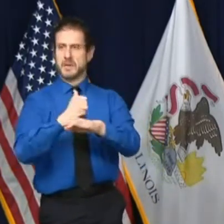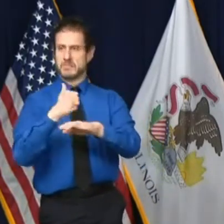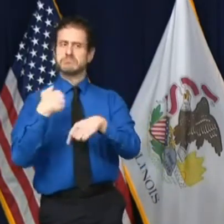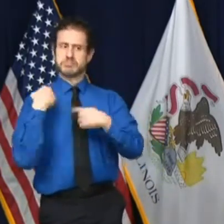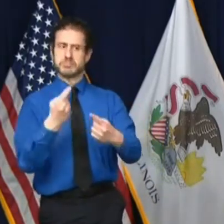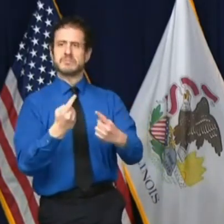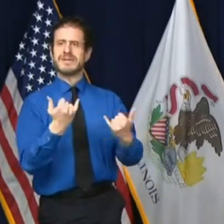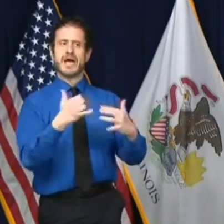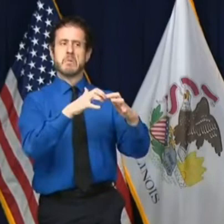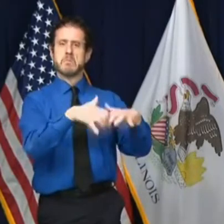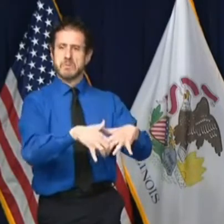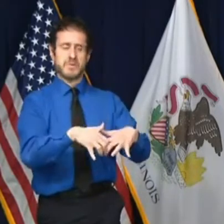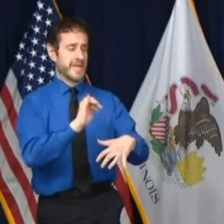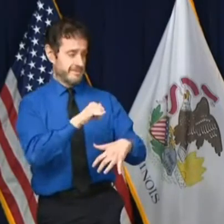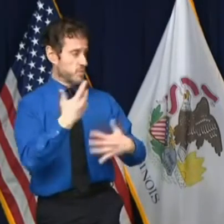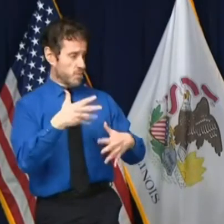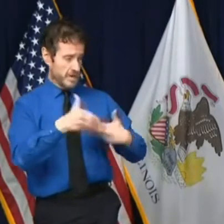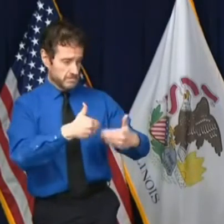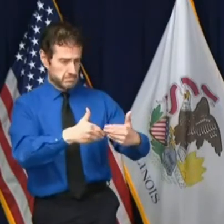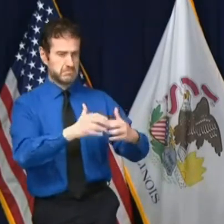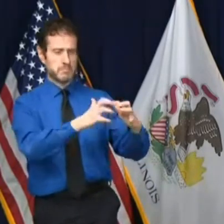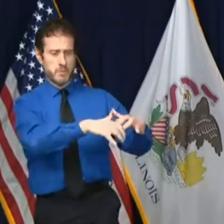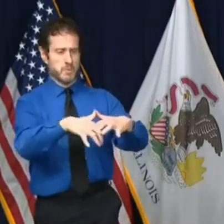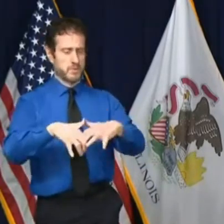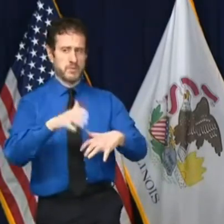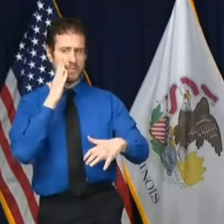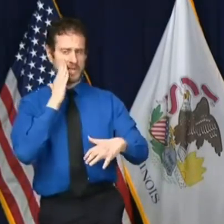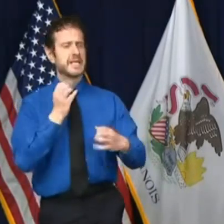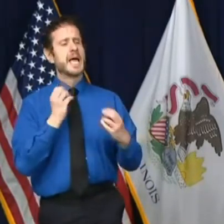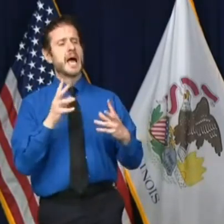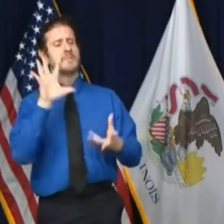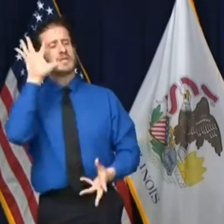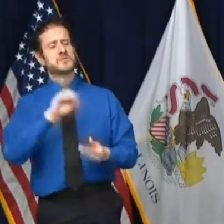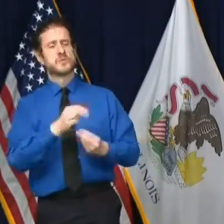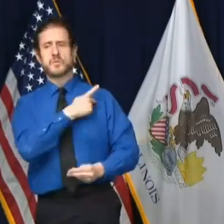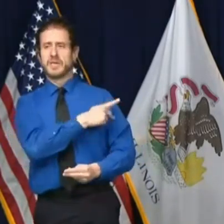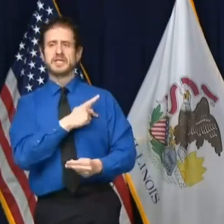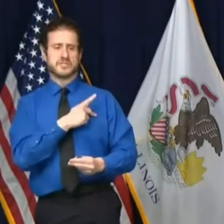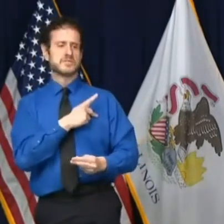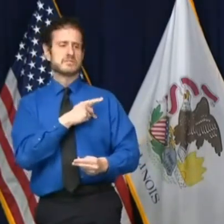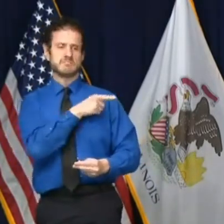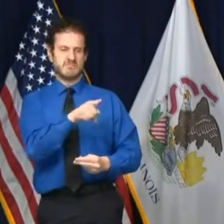begun physically, and what's the total number of patients who were treated there?